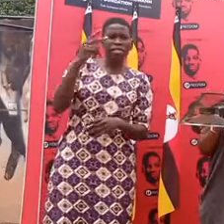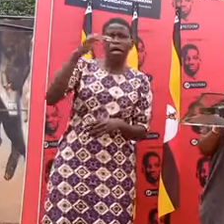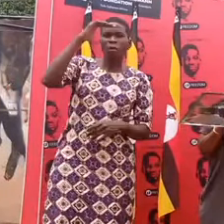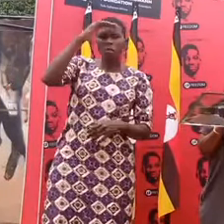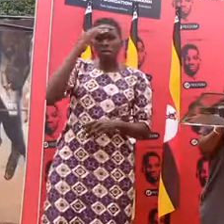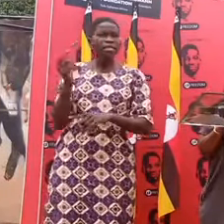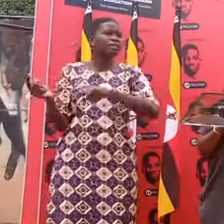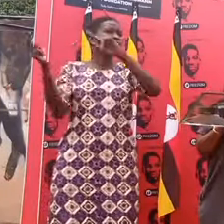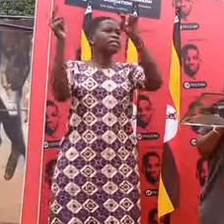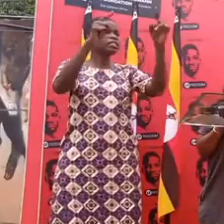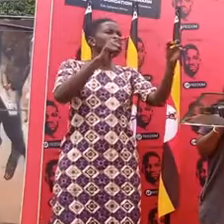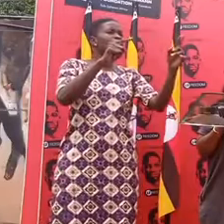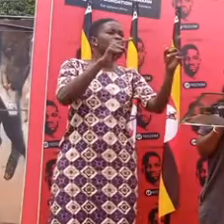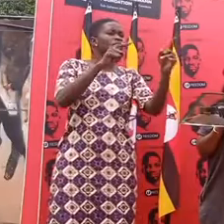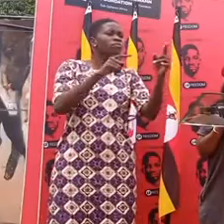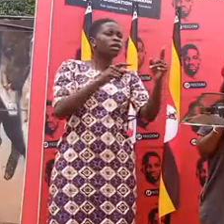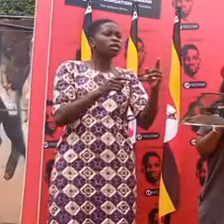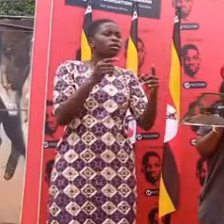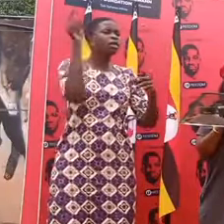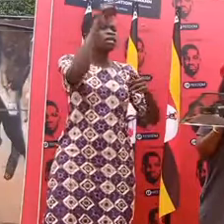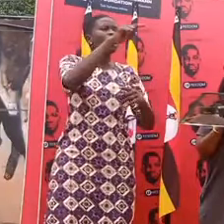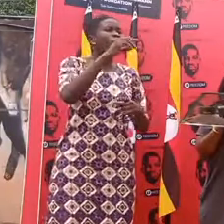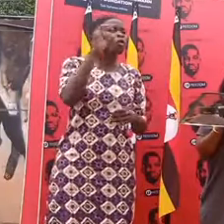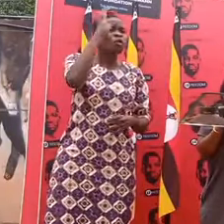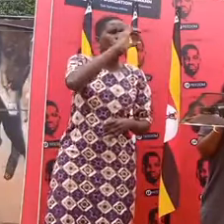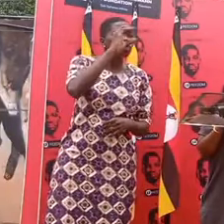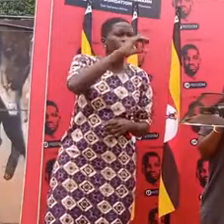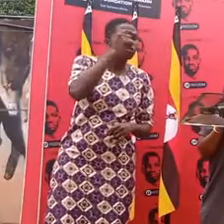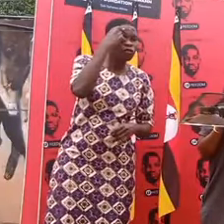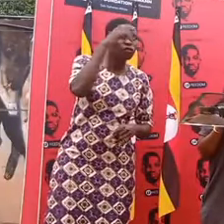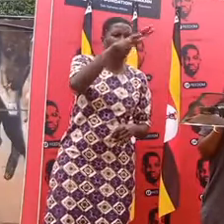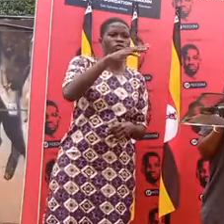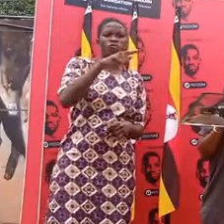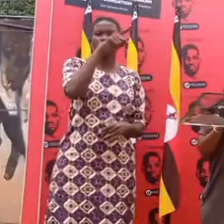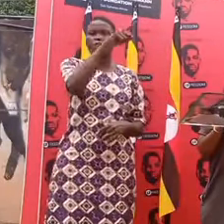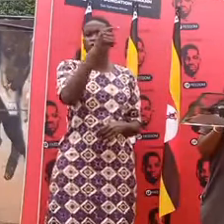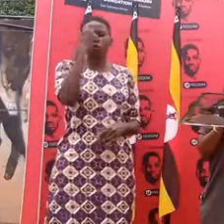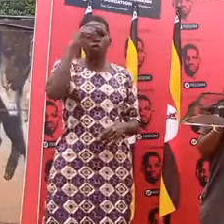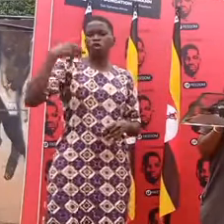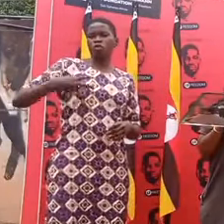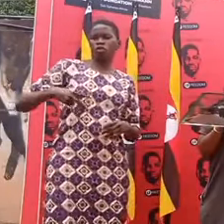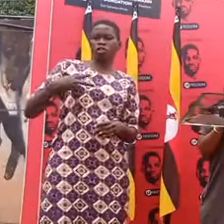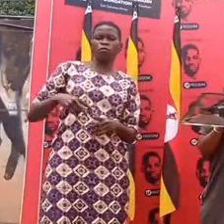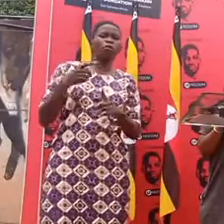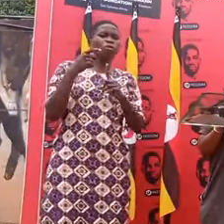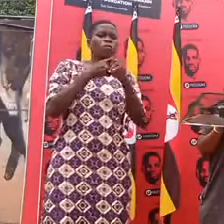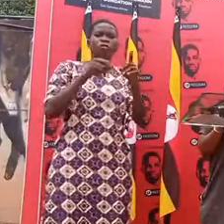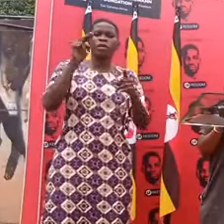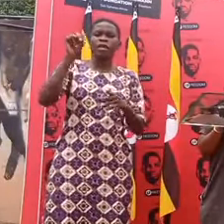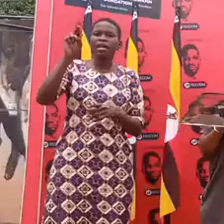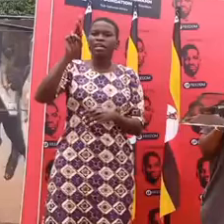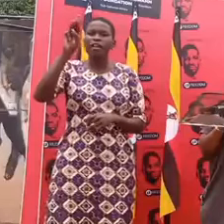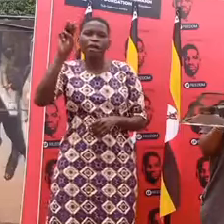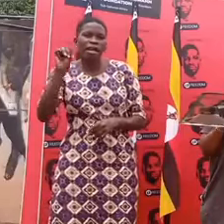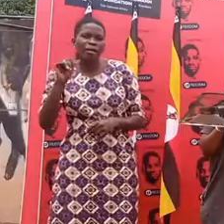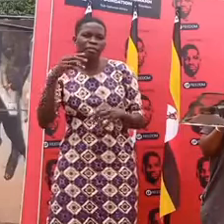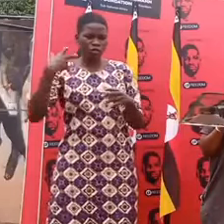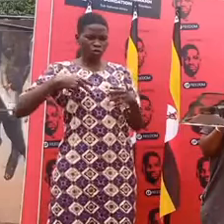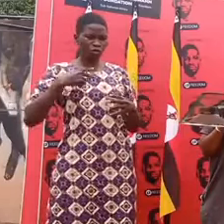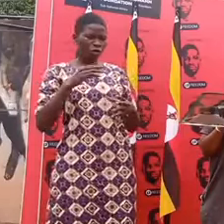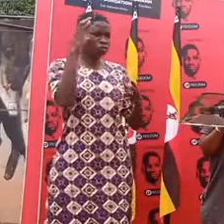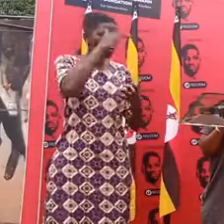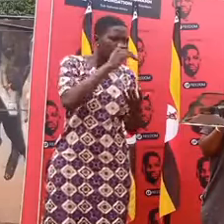cha NRM. Mbagenze kuno nyayo vya mbalo vya mateka. Oba kulumba aba abo na